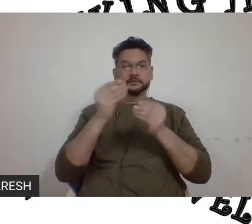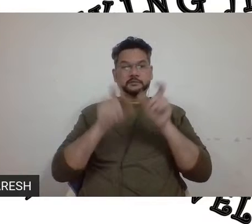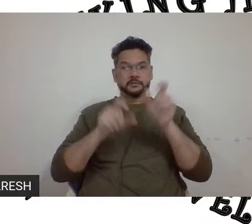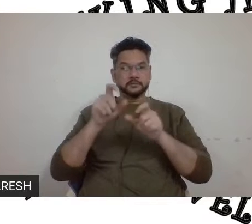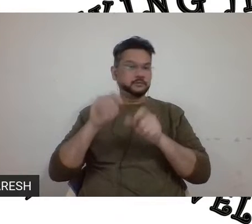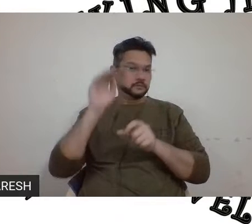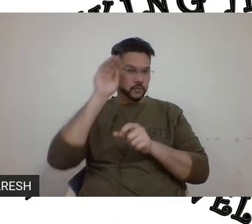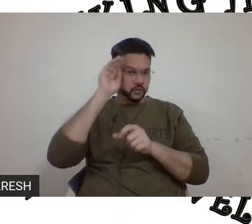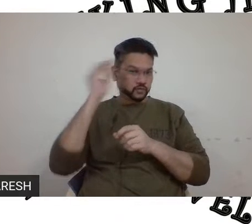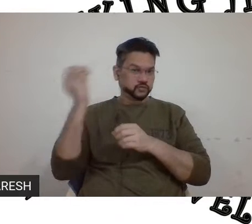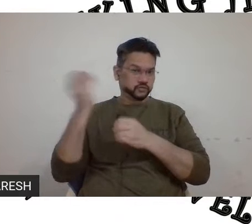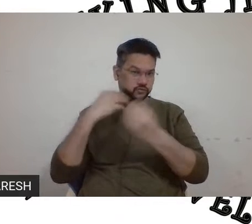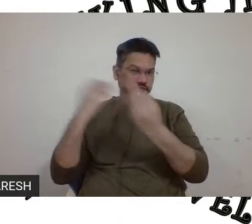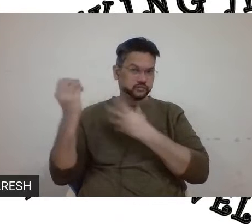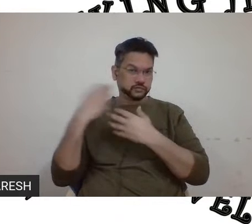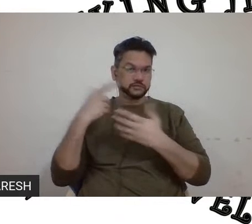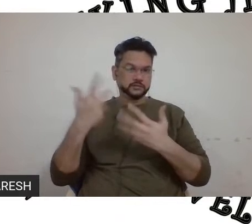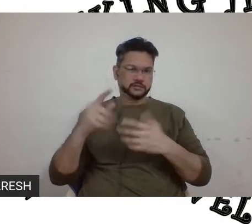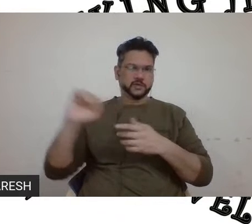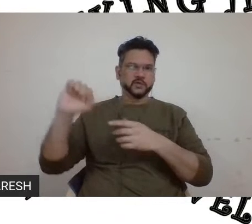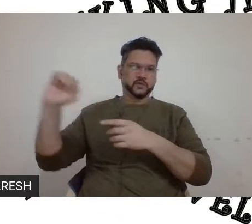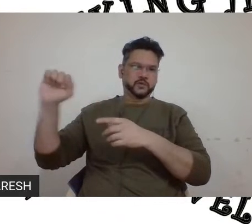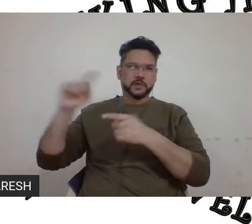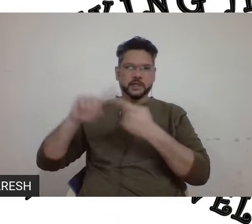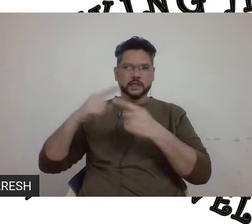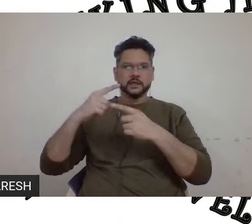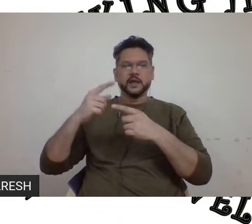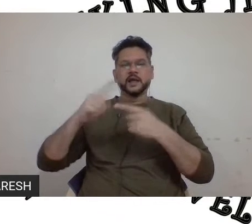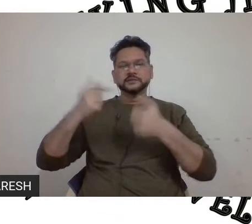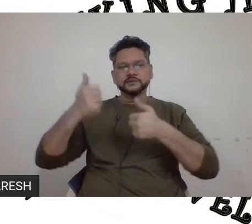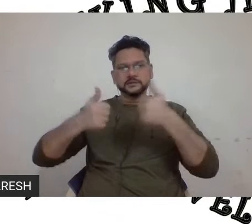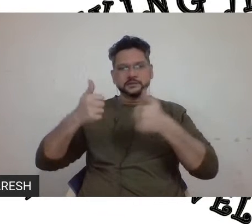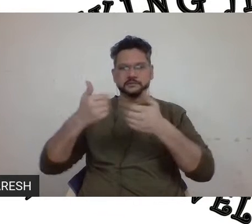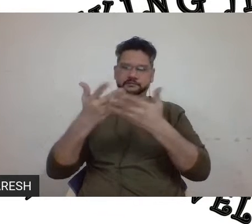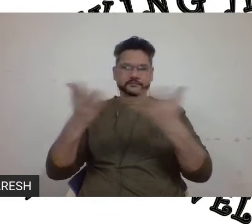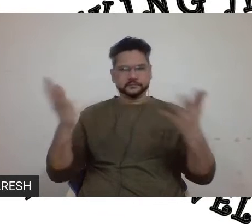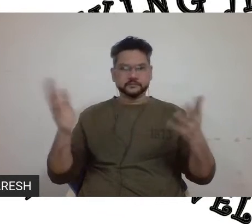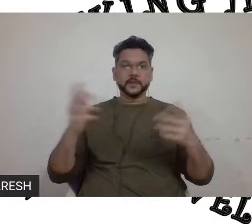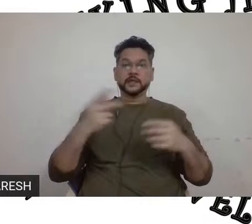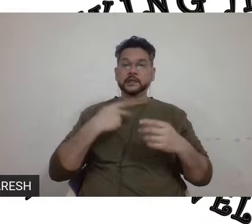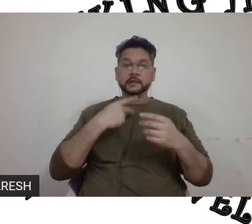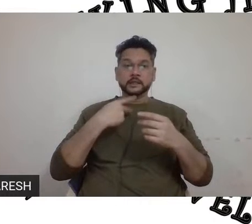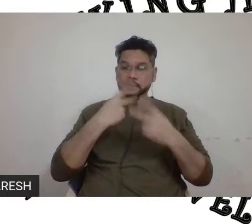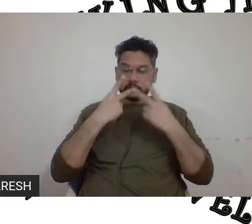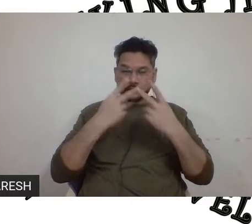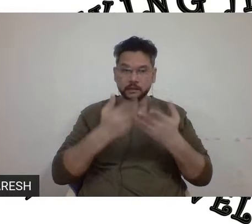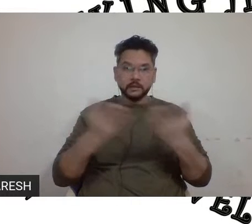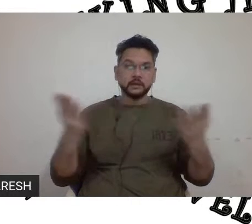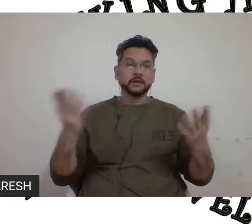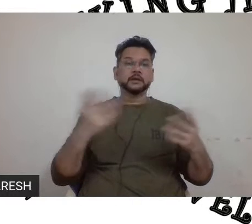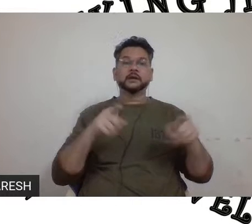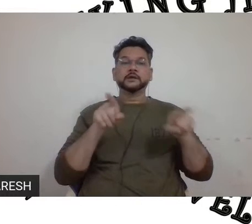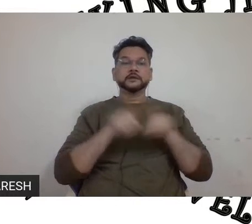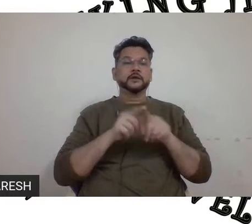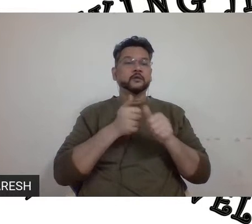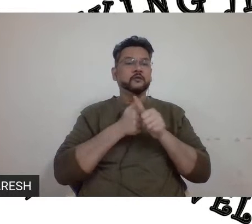in various other exams, there is so much inconsistency in the guidelines that we have across states that it